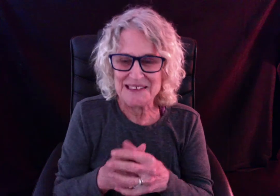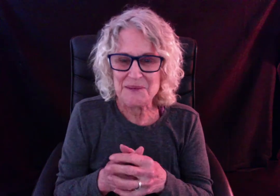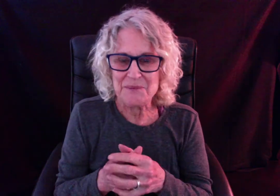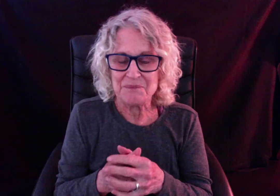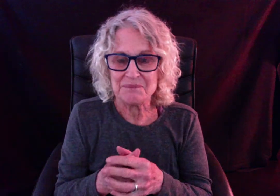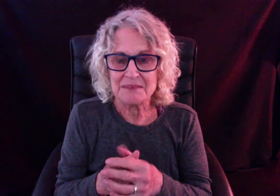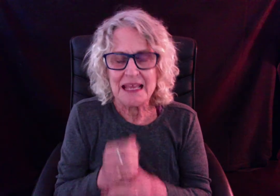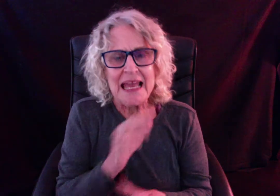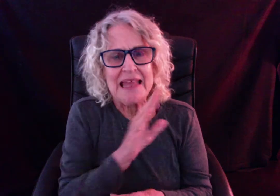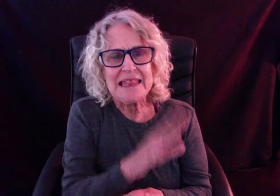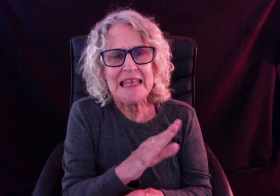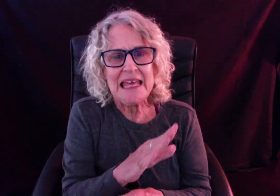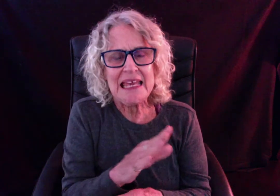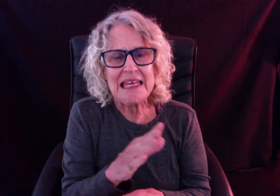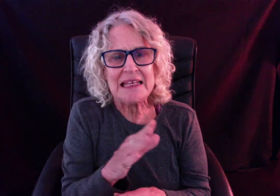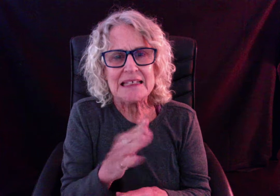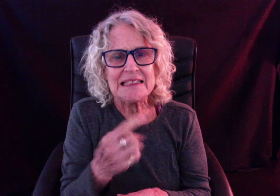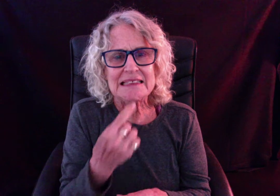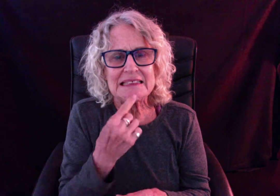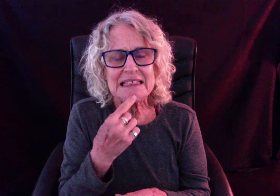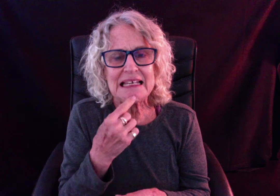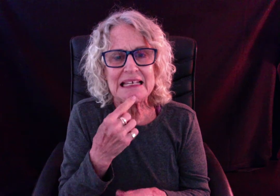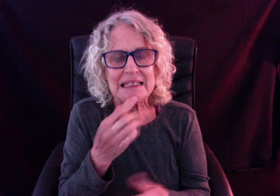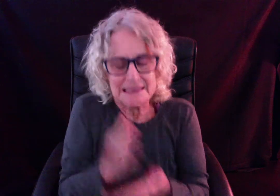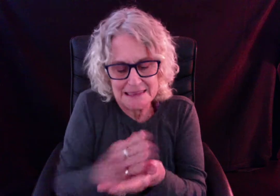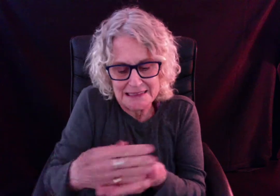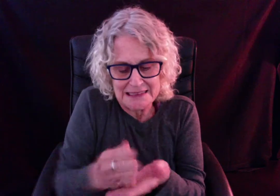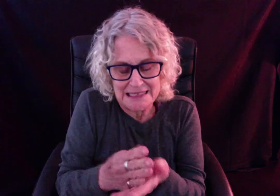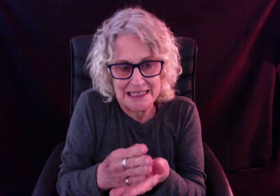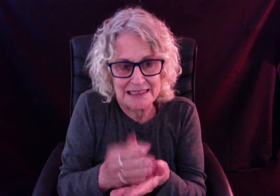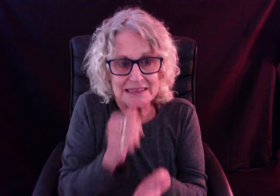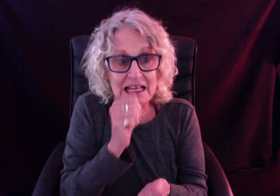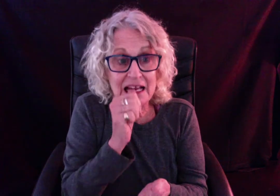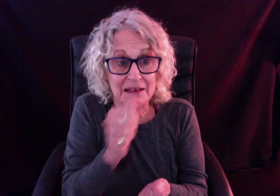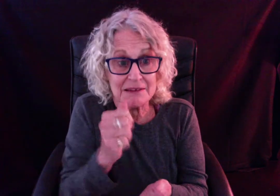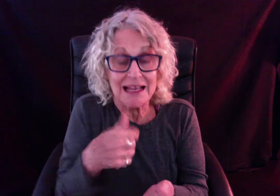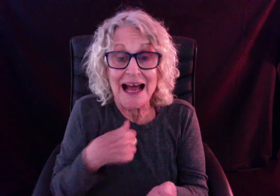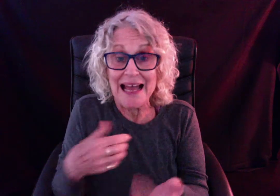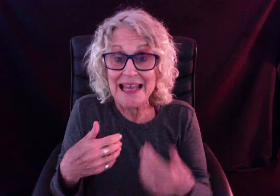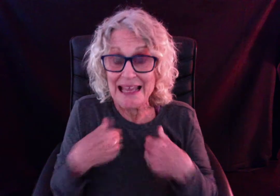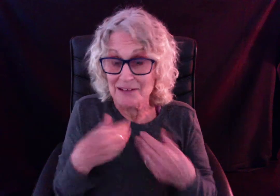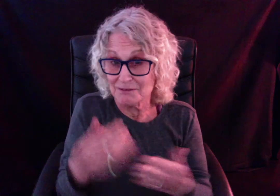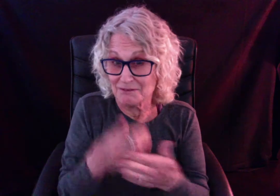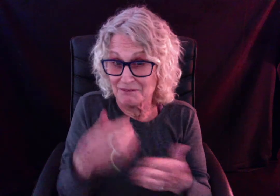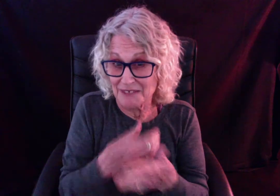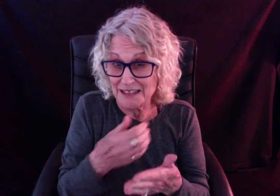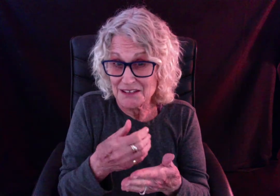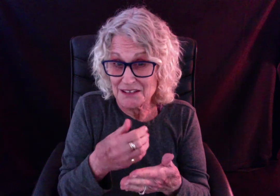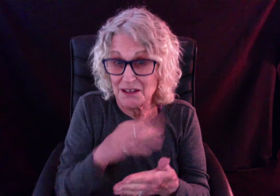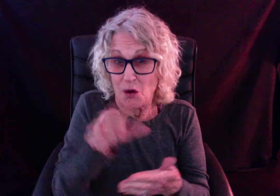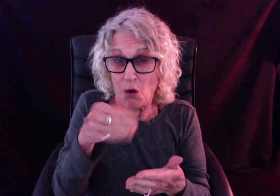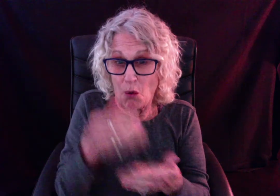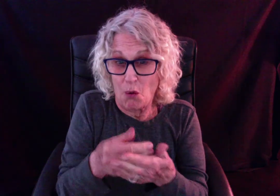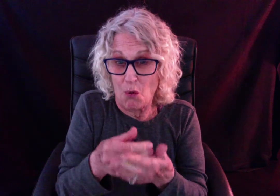They call for diced peanuts. Well, I had fresh peanuts. So I decided to